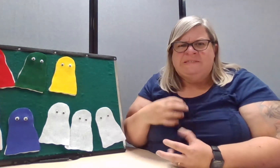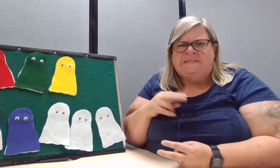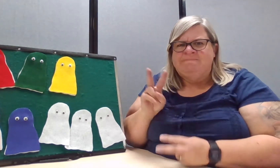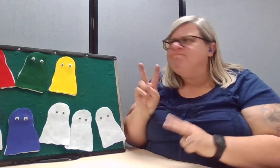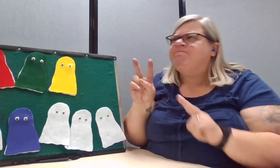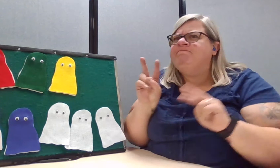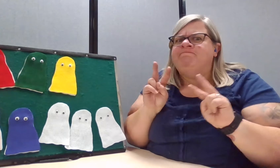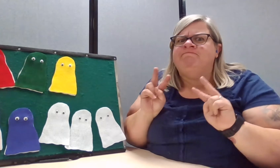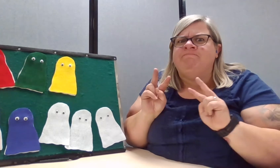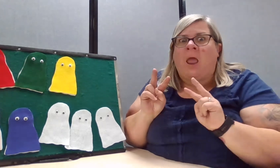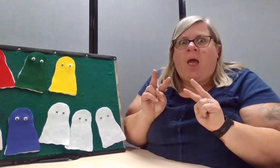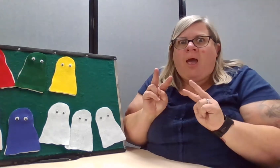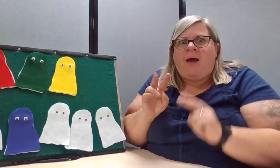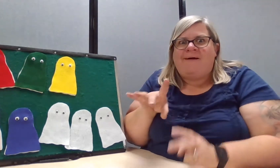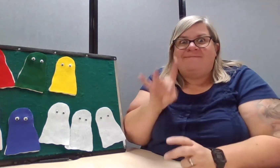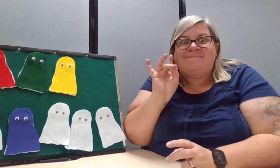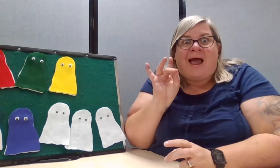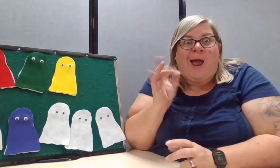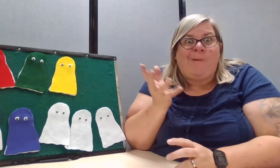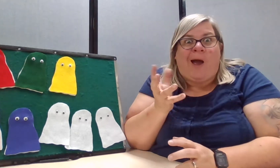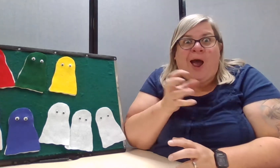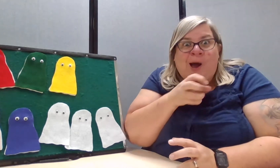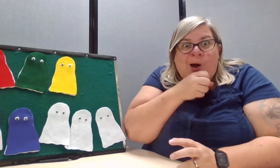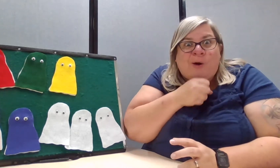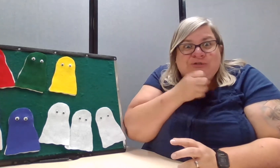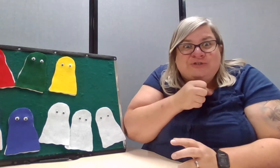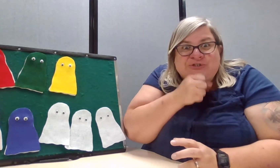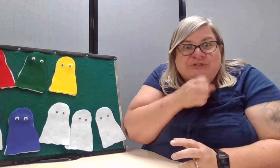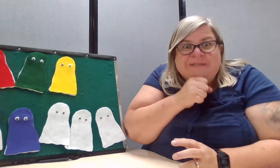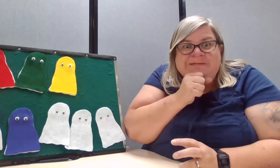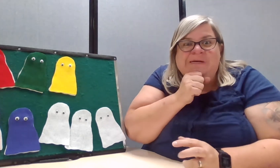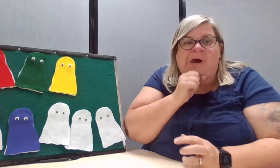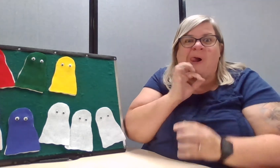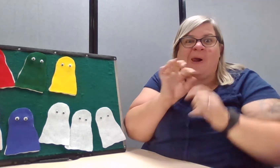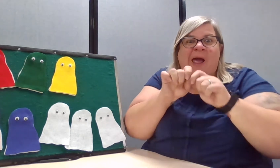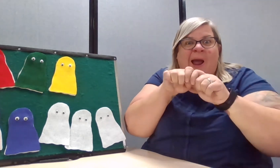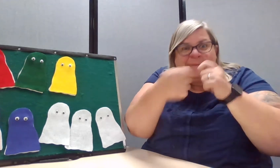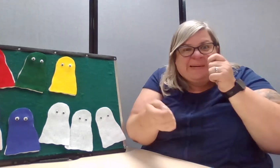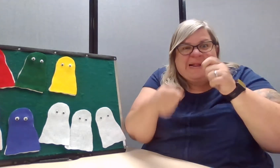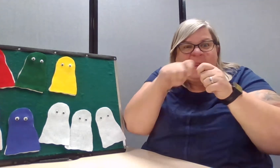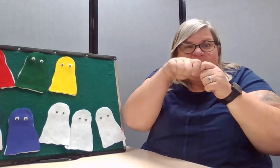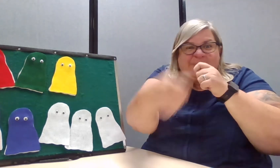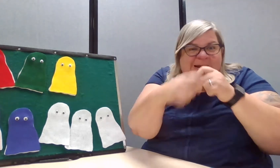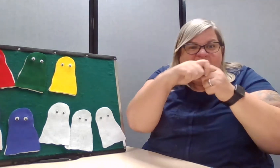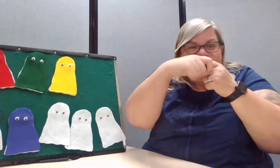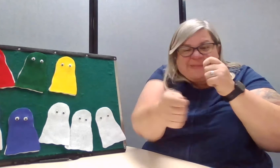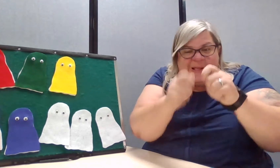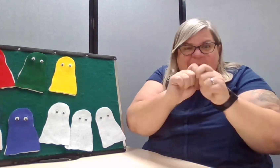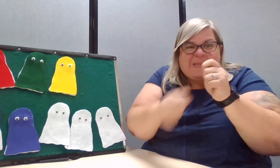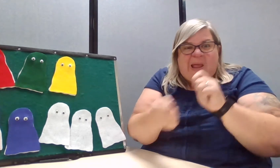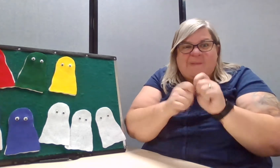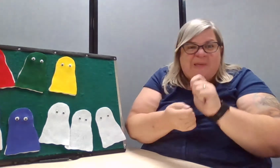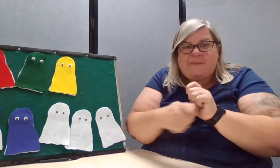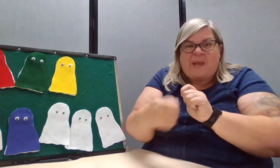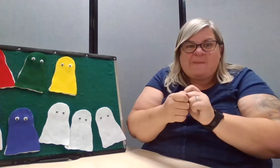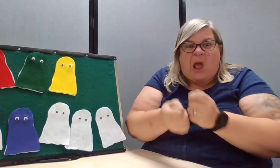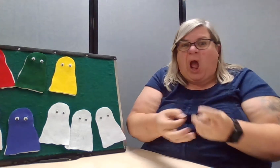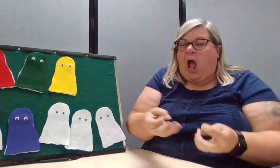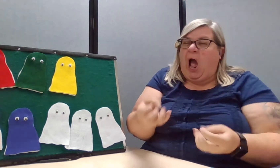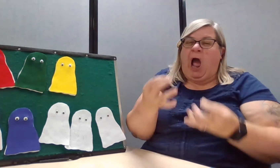decided they were hungry too and found an orange. So peeled the orange